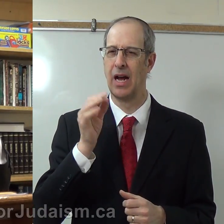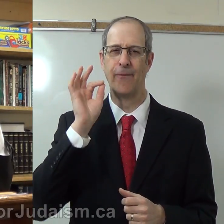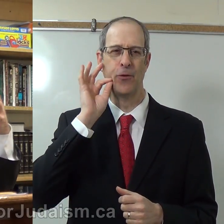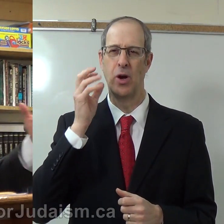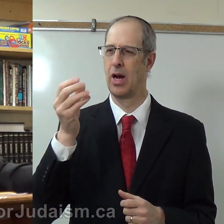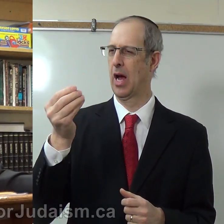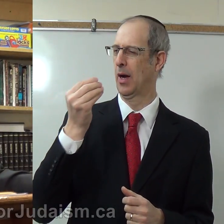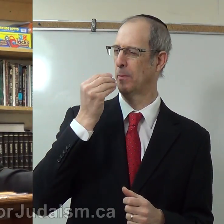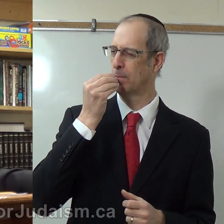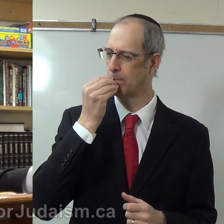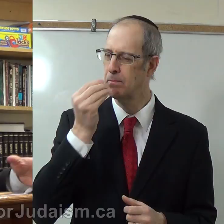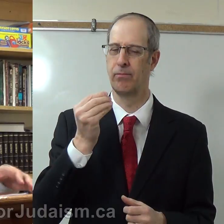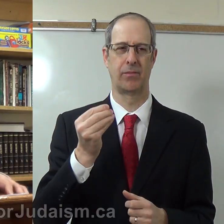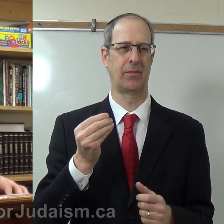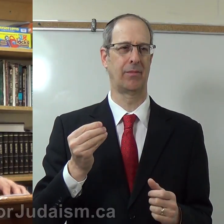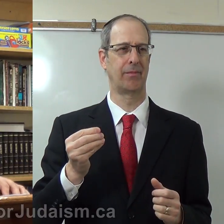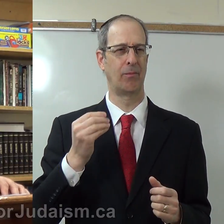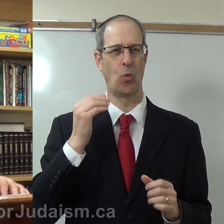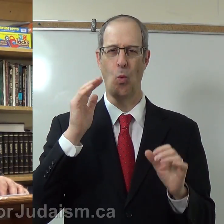say, Oh, this is wonderful.